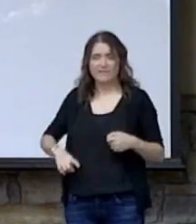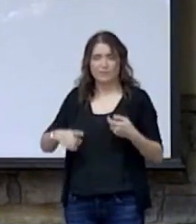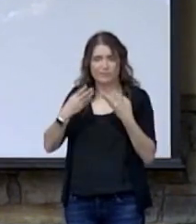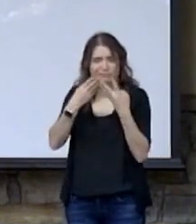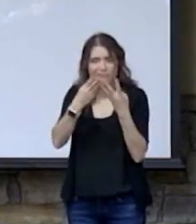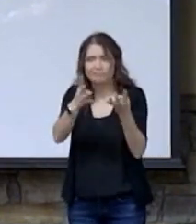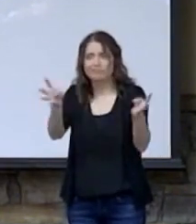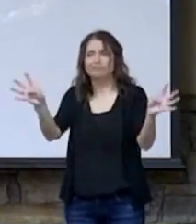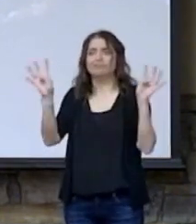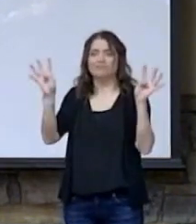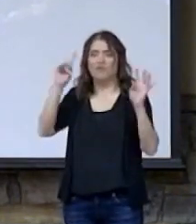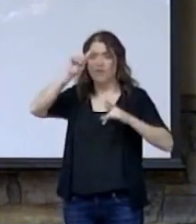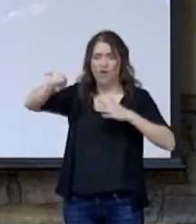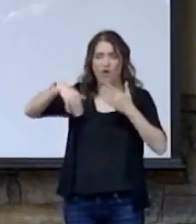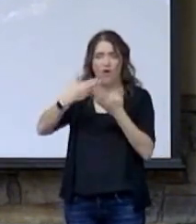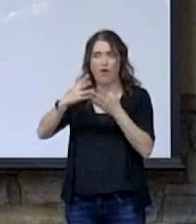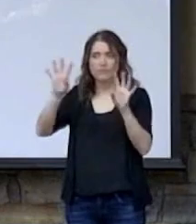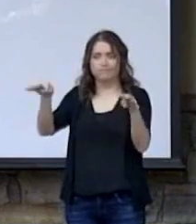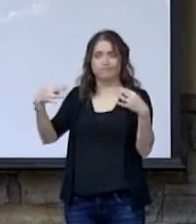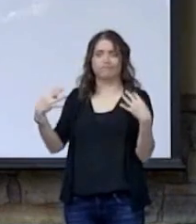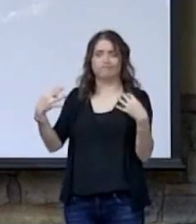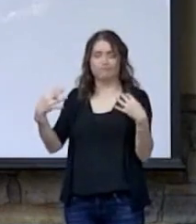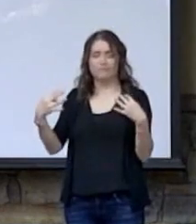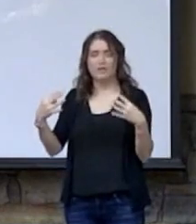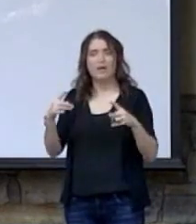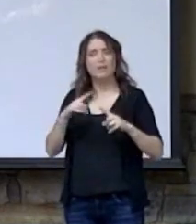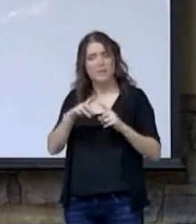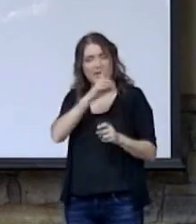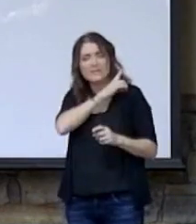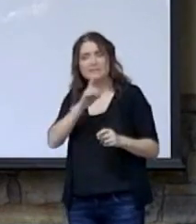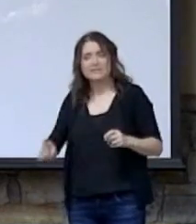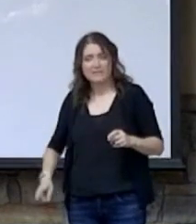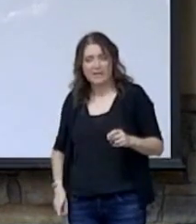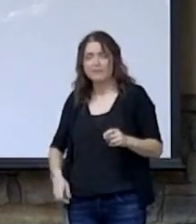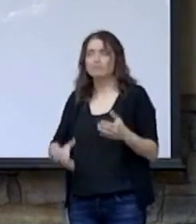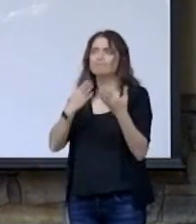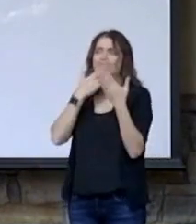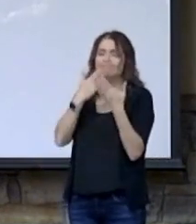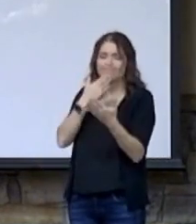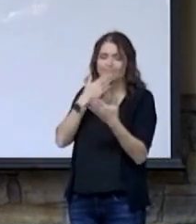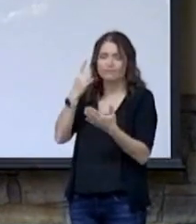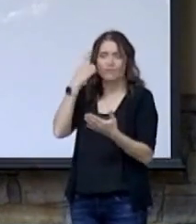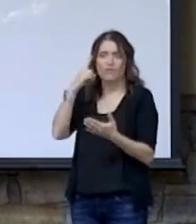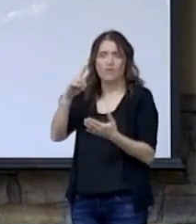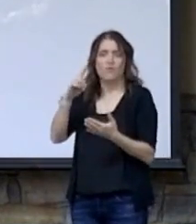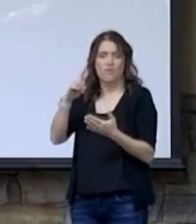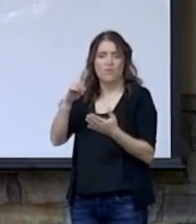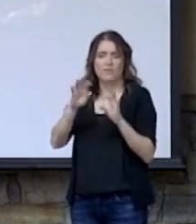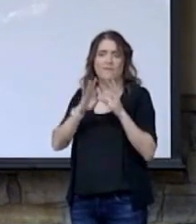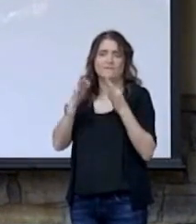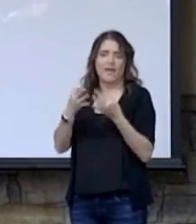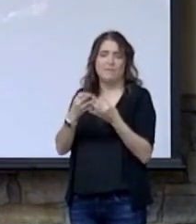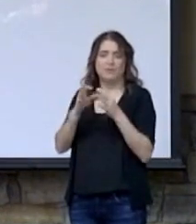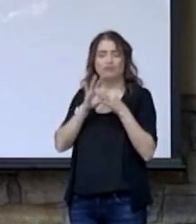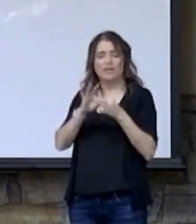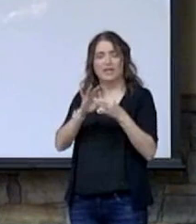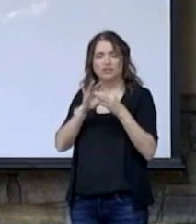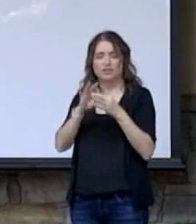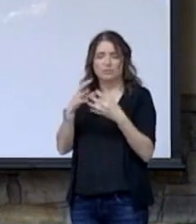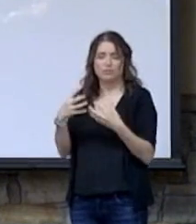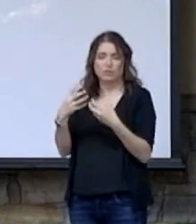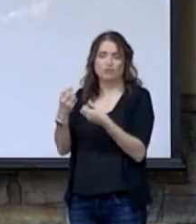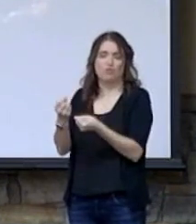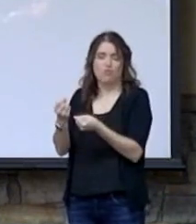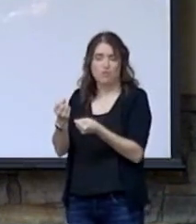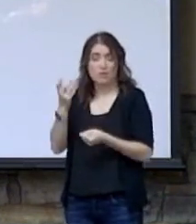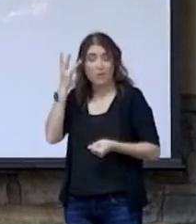says, I'm thankful for the benefit that my family relationship can be restored. Why? Why can it be restored? He